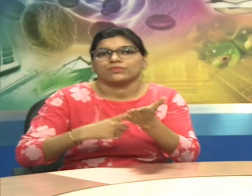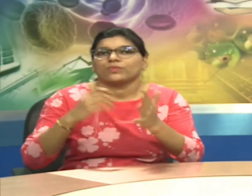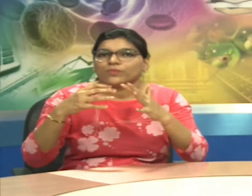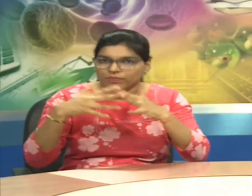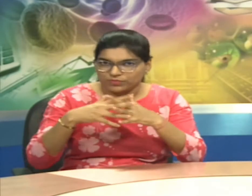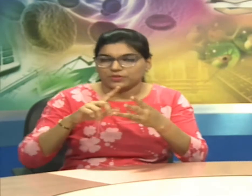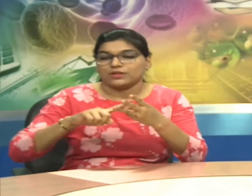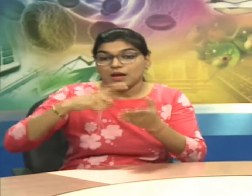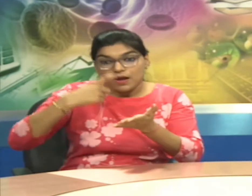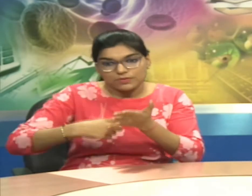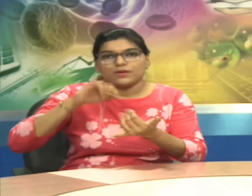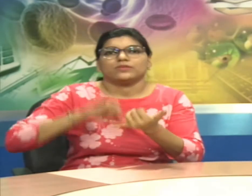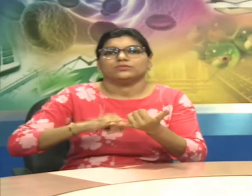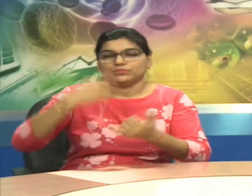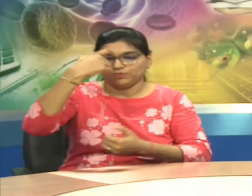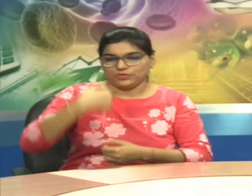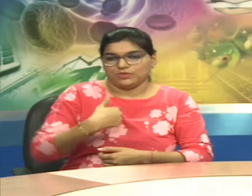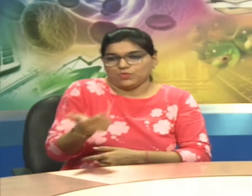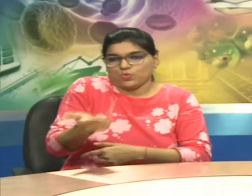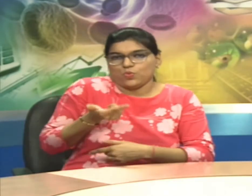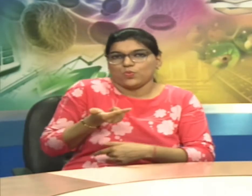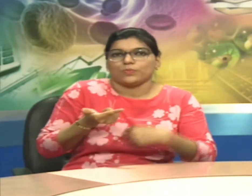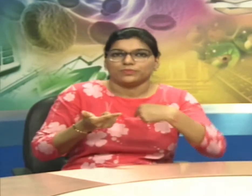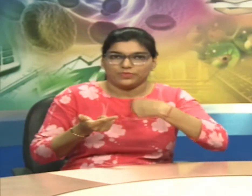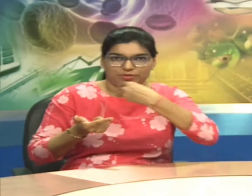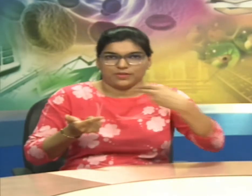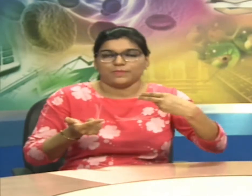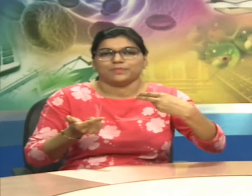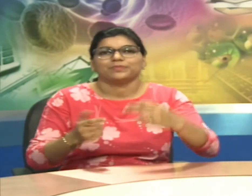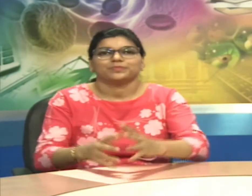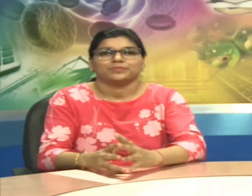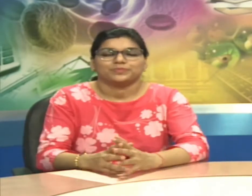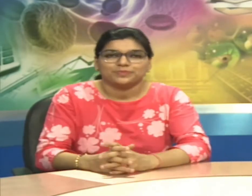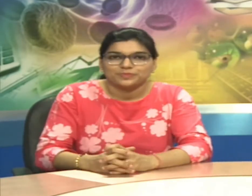or lends anything is termed as borrower.